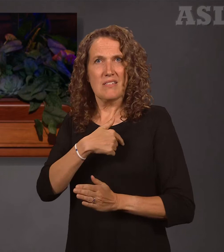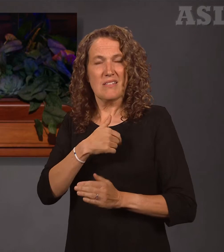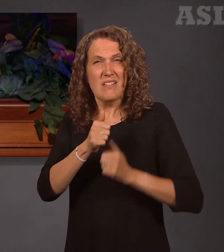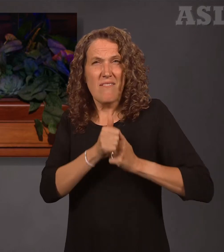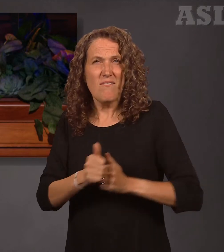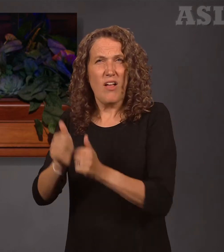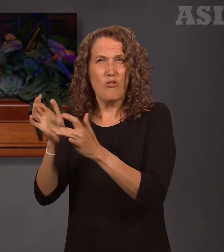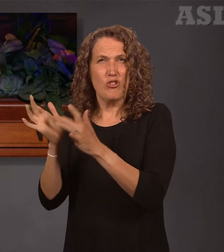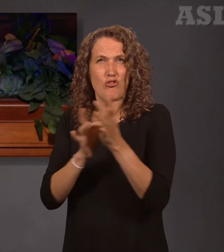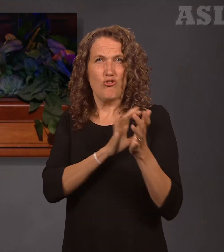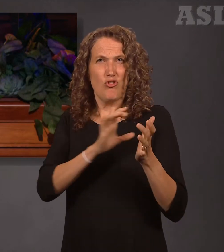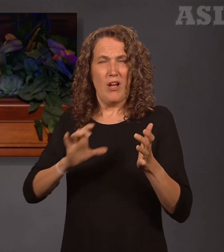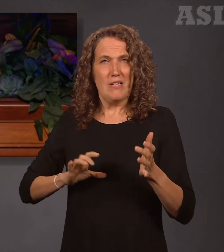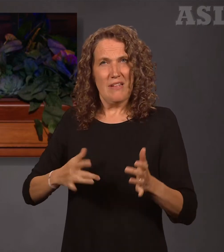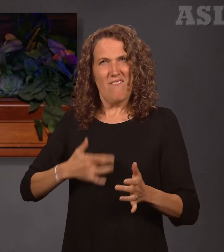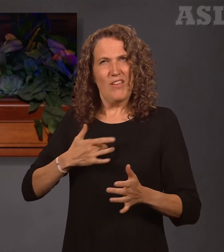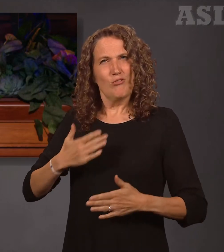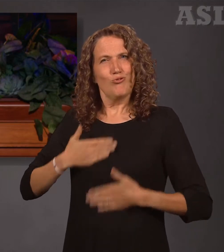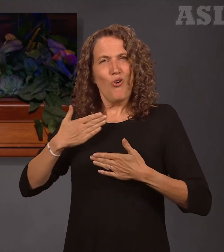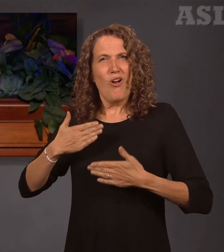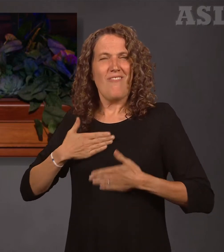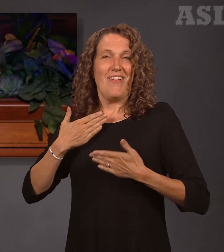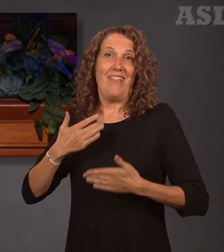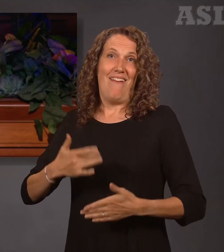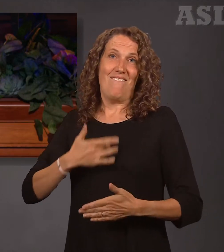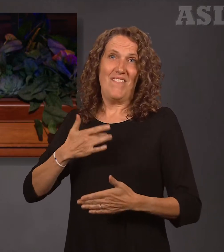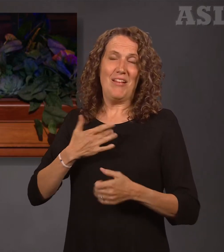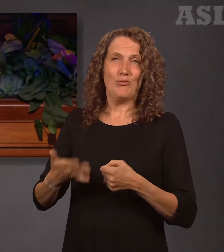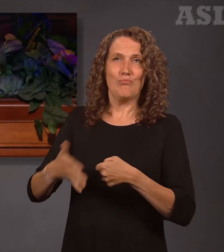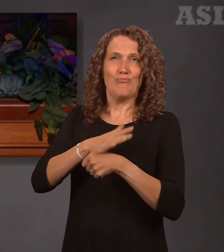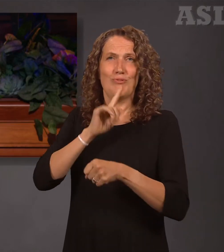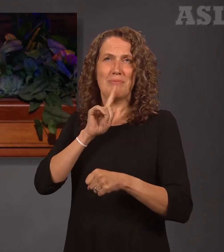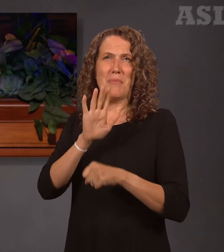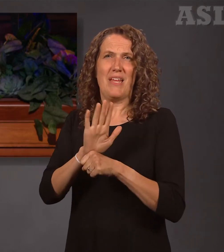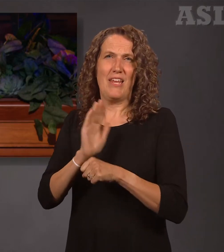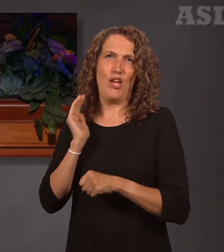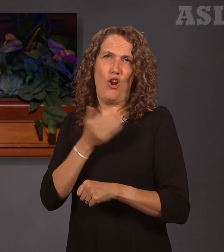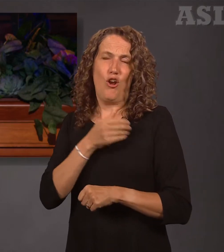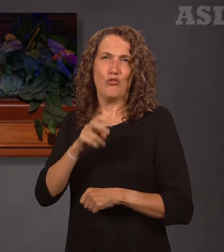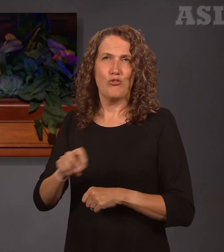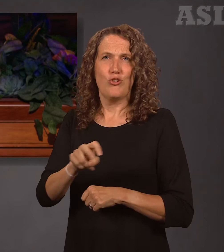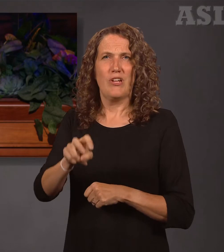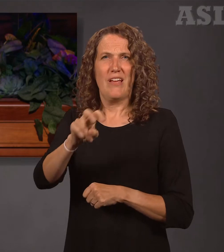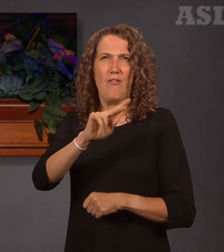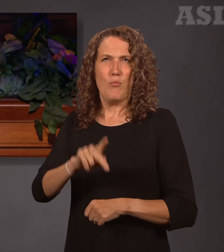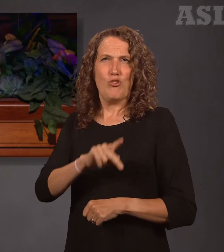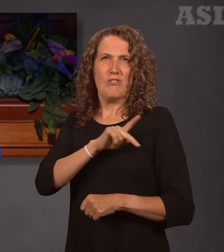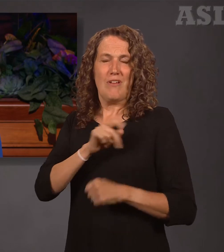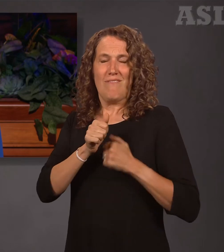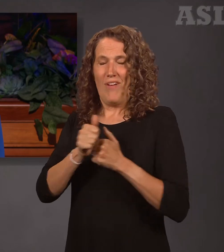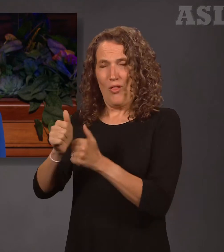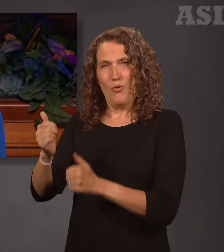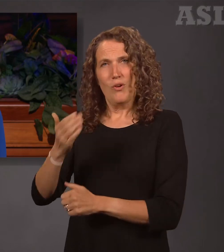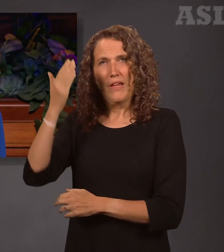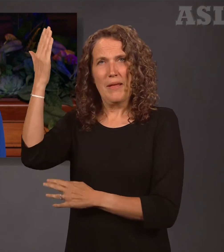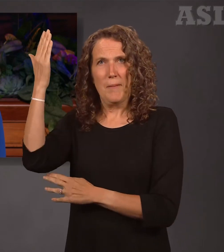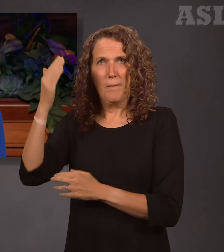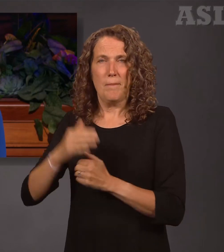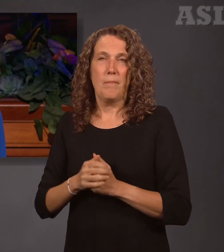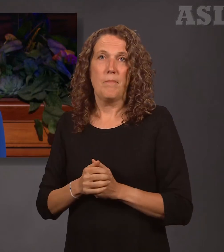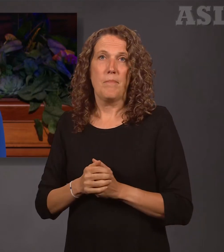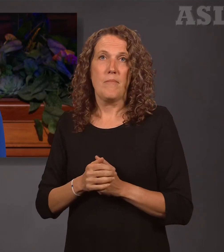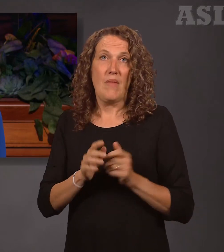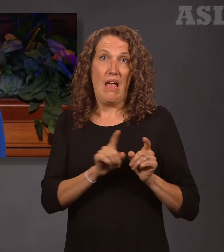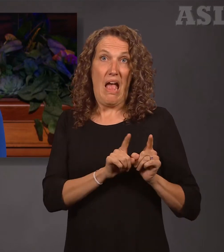are joyful and wholehearted in our personal journey of discipleship as Disciples of Jesus Christ